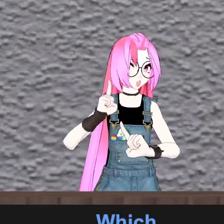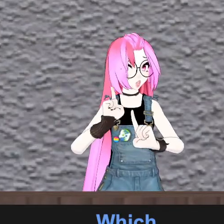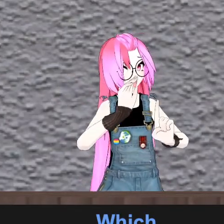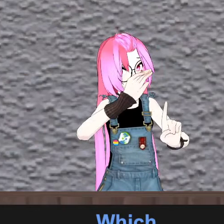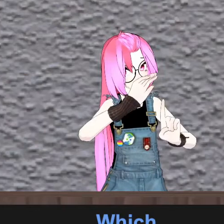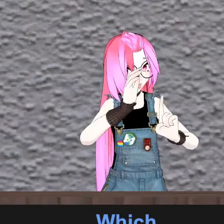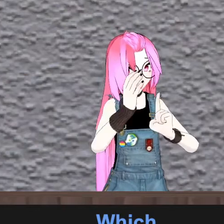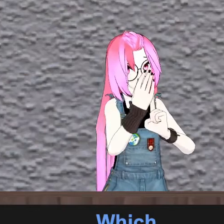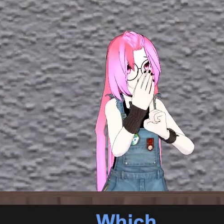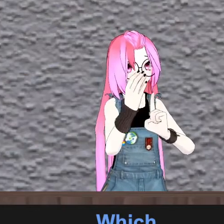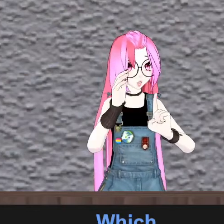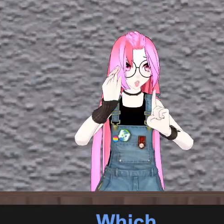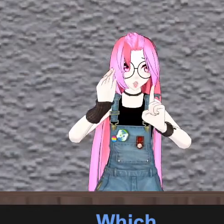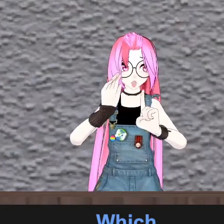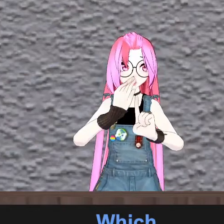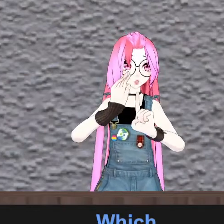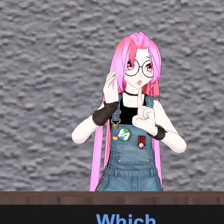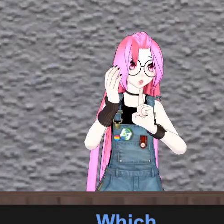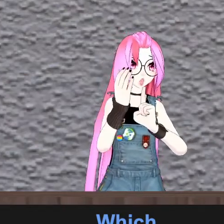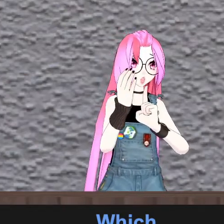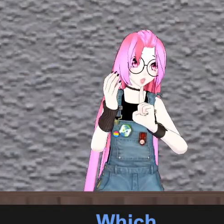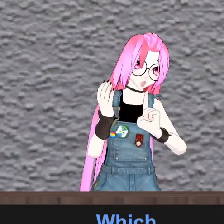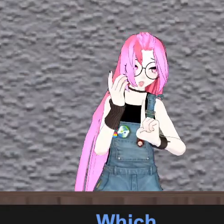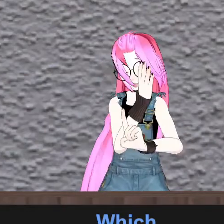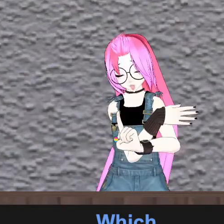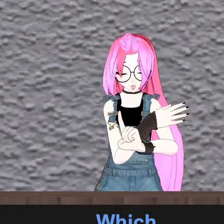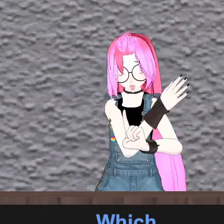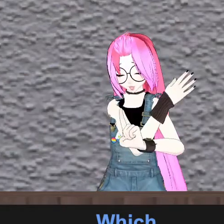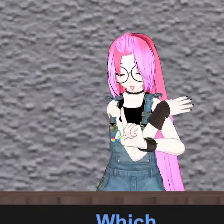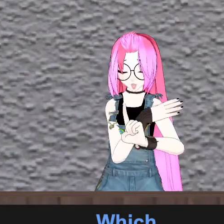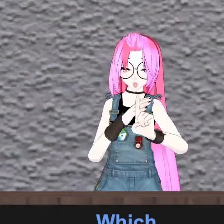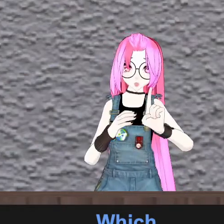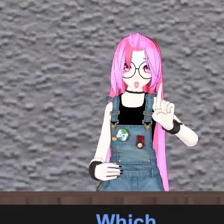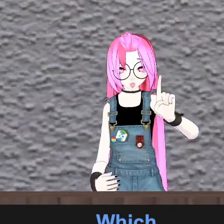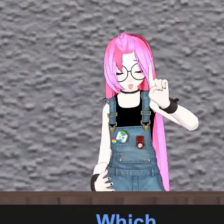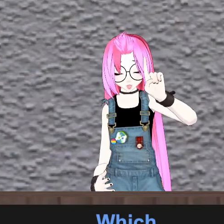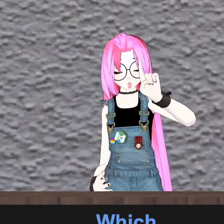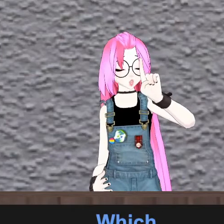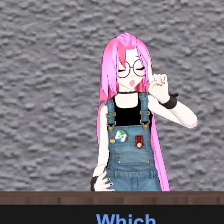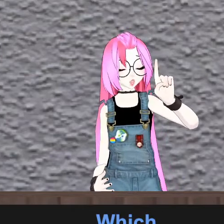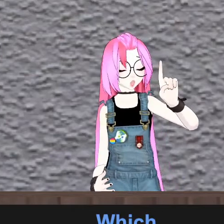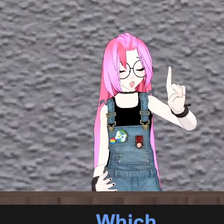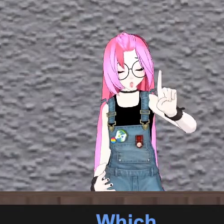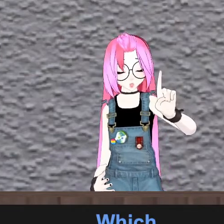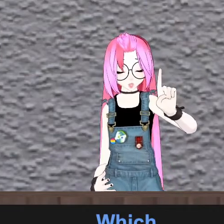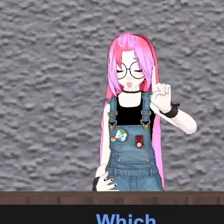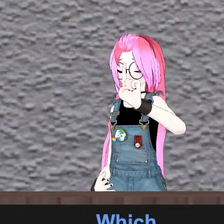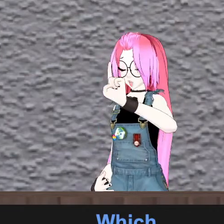Yeah, and this is the same for culture, by the way. You're going to hear some background noise. Sorry about that. So this culture is about people. So this is going to be